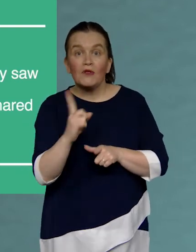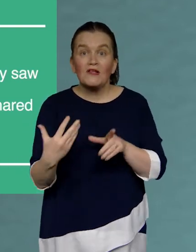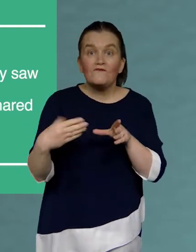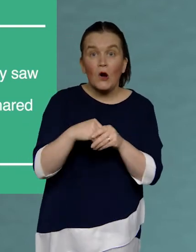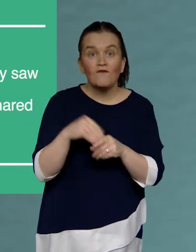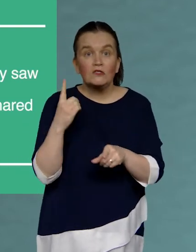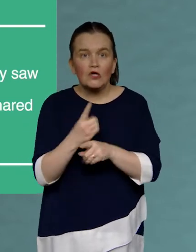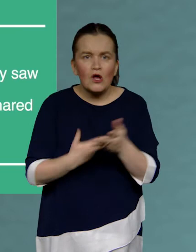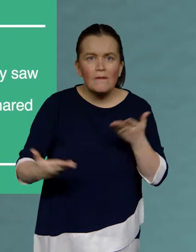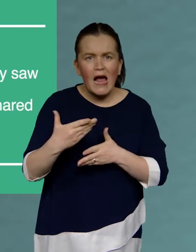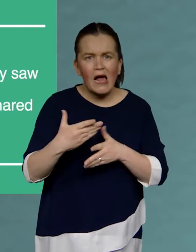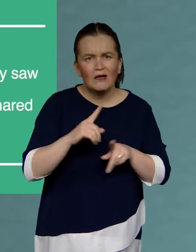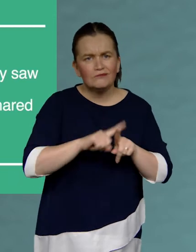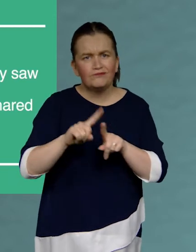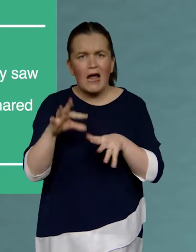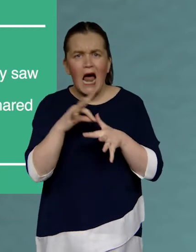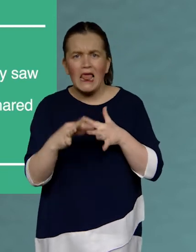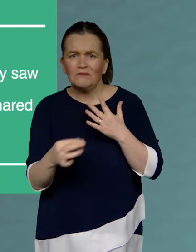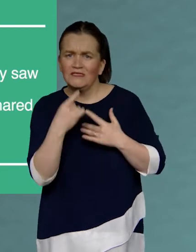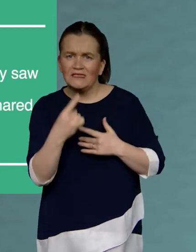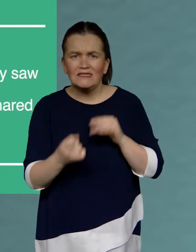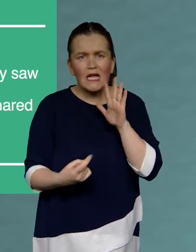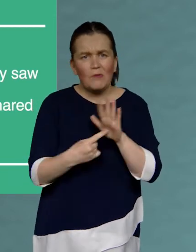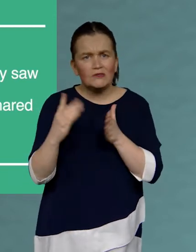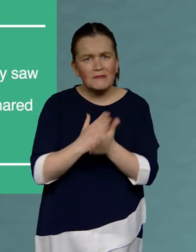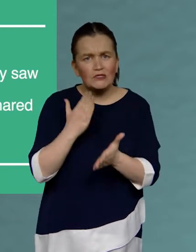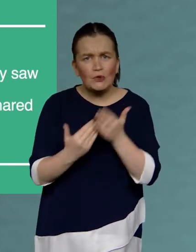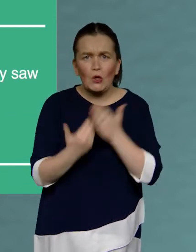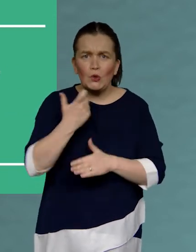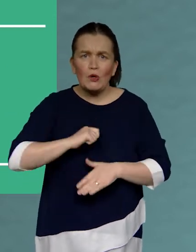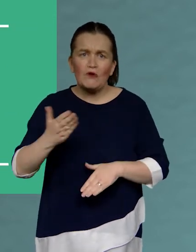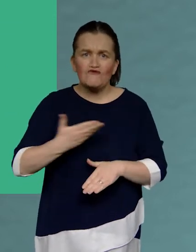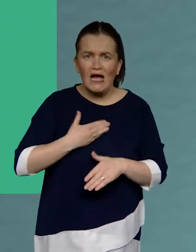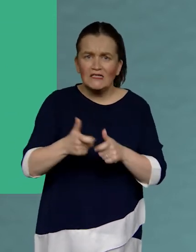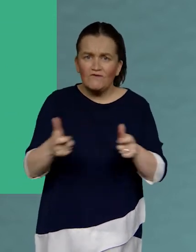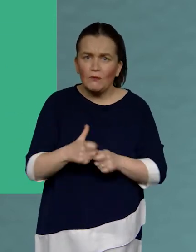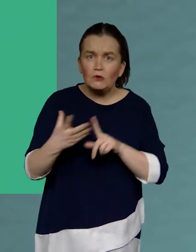framework is effective. For some of these, we have shared direct quotes from what people said.